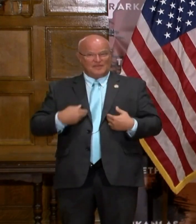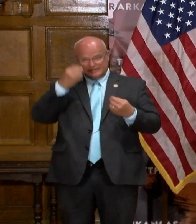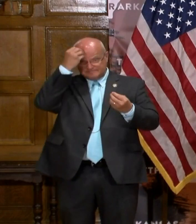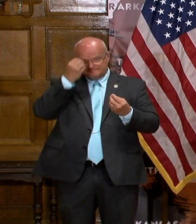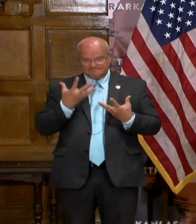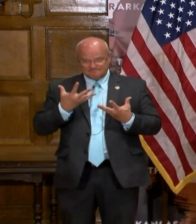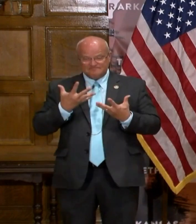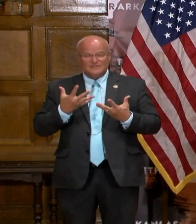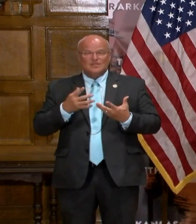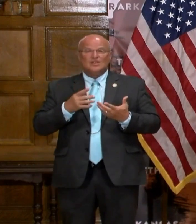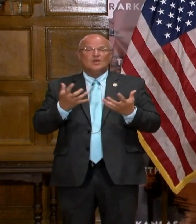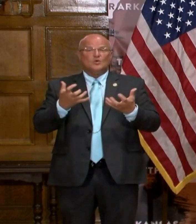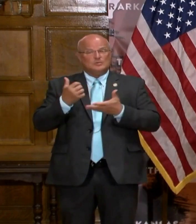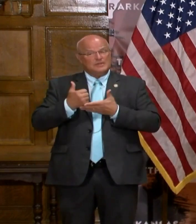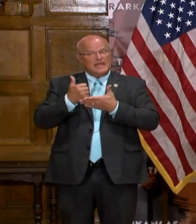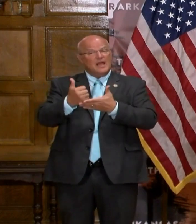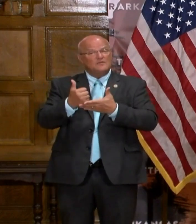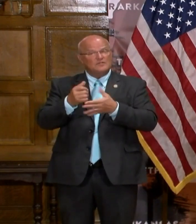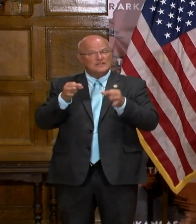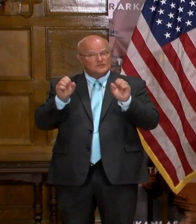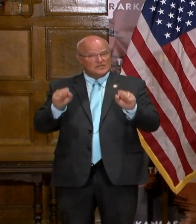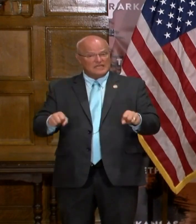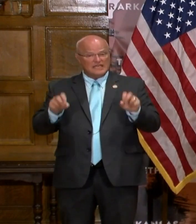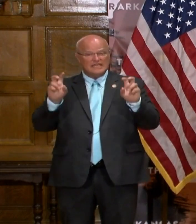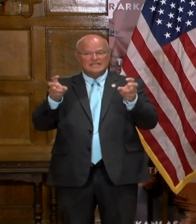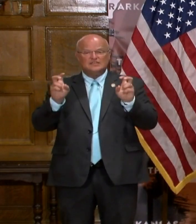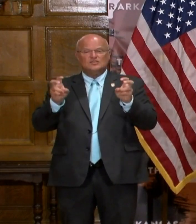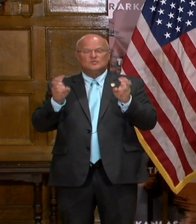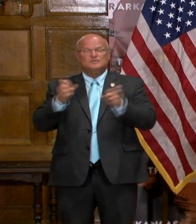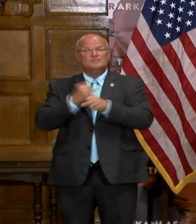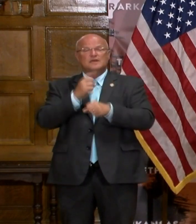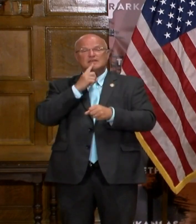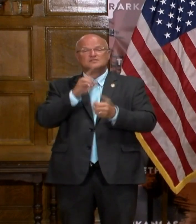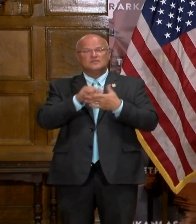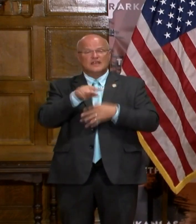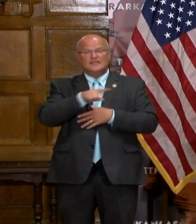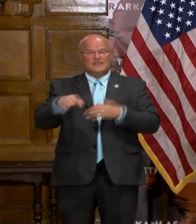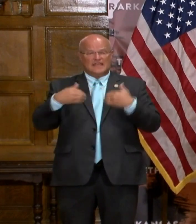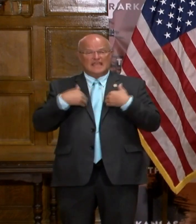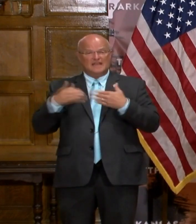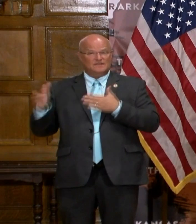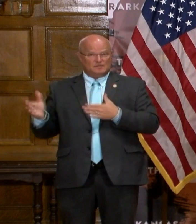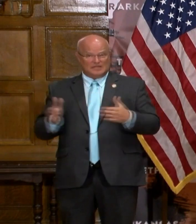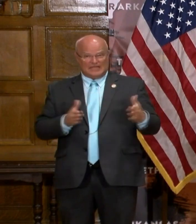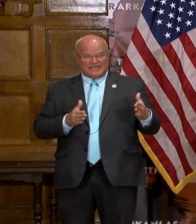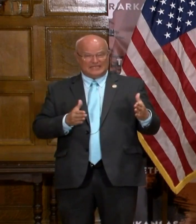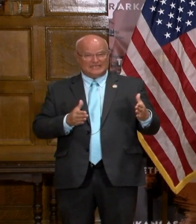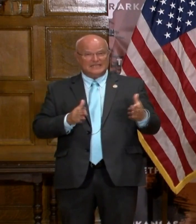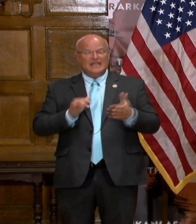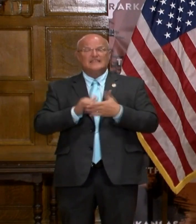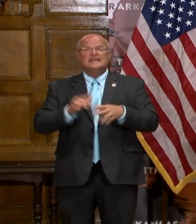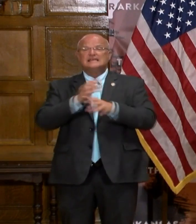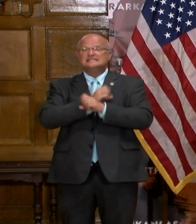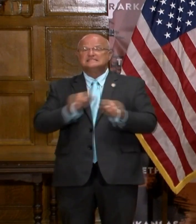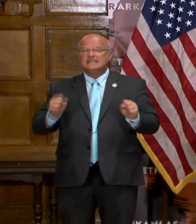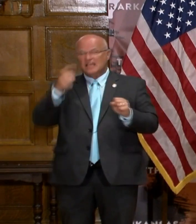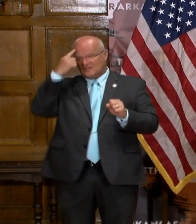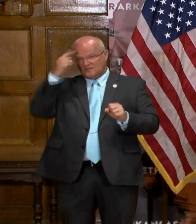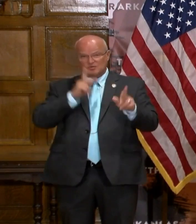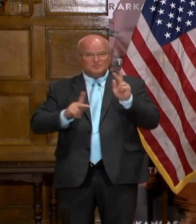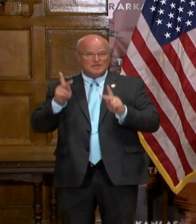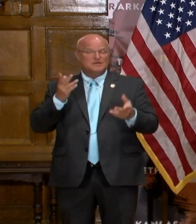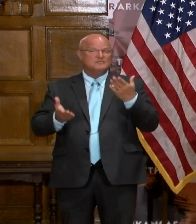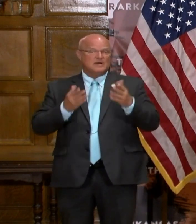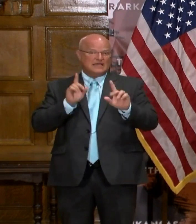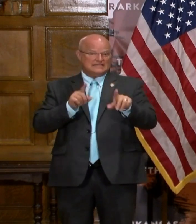Health, and we would certainly want to be helpful to them in terms of making sure they have a plan that is safe for everybody